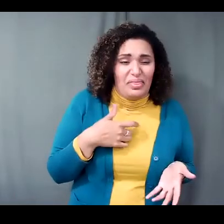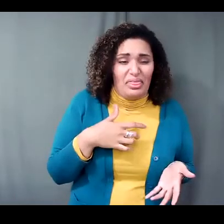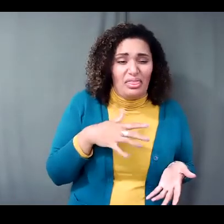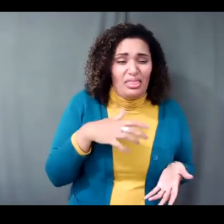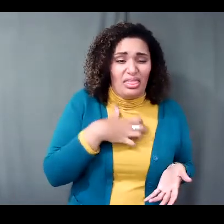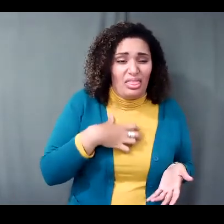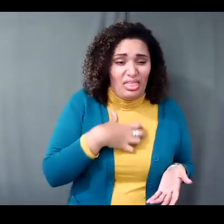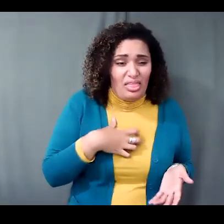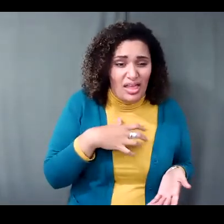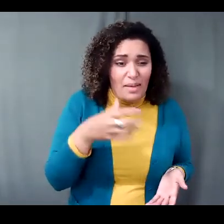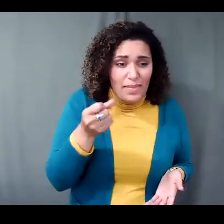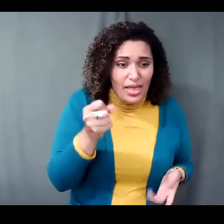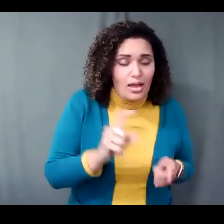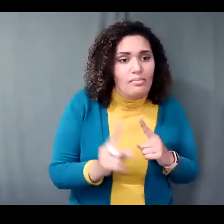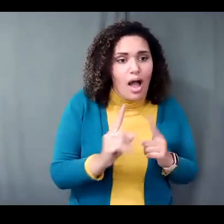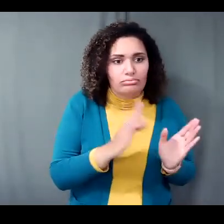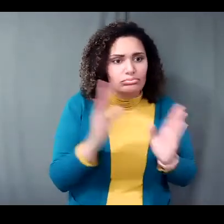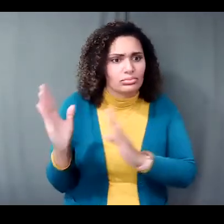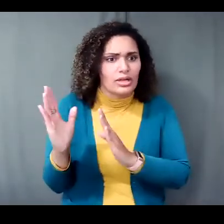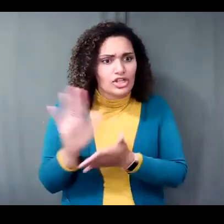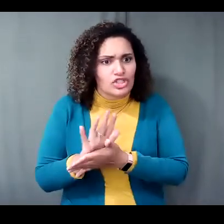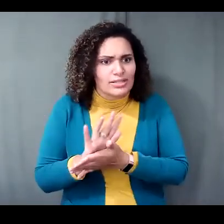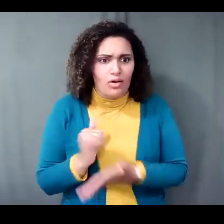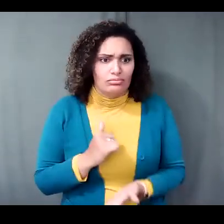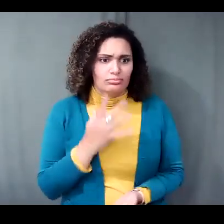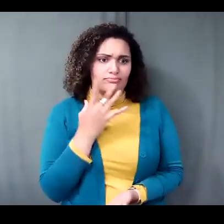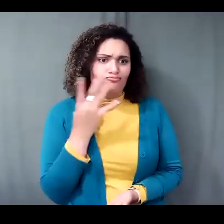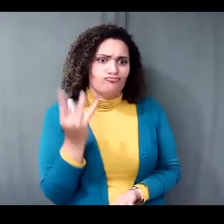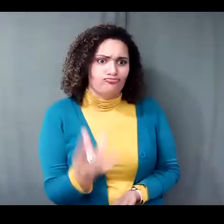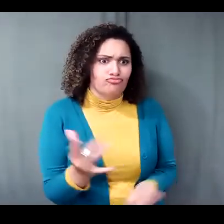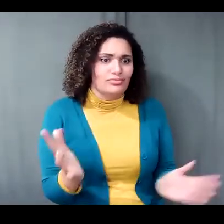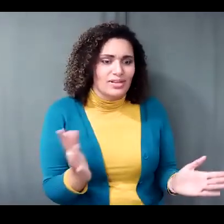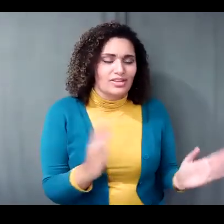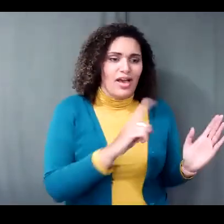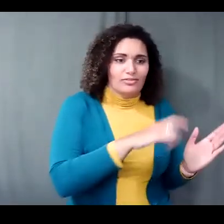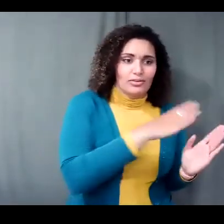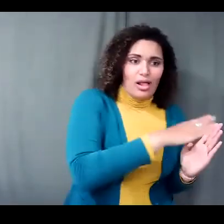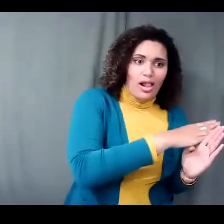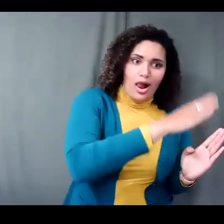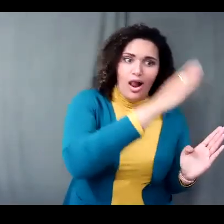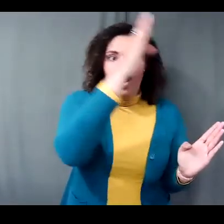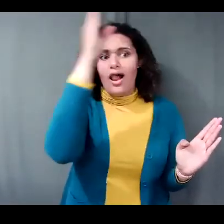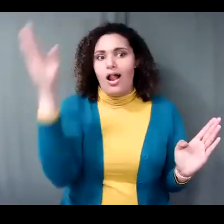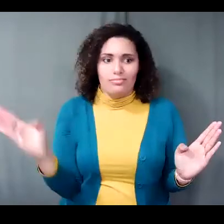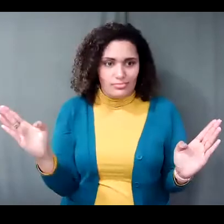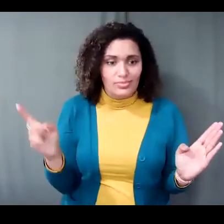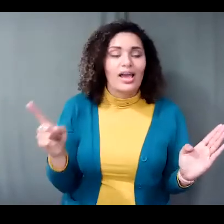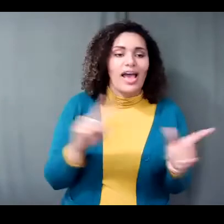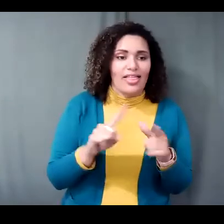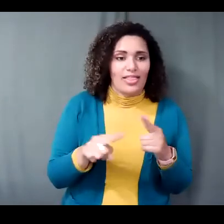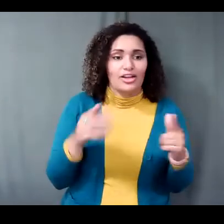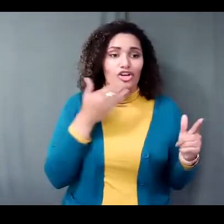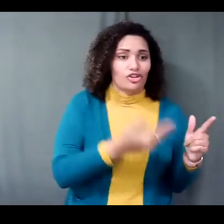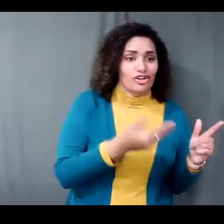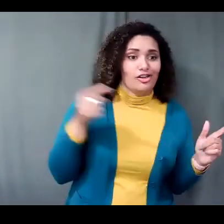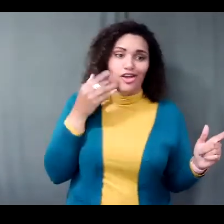get all the way to cheese, it's really good again, you know. So you have to kind of go all the way over the hurdle, and that's kind of what we have done with